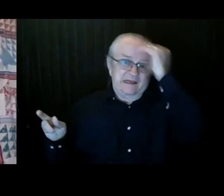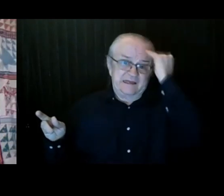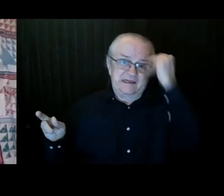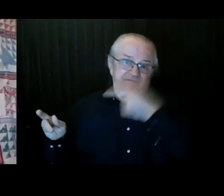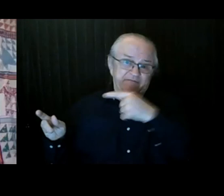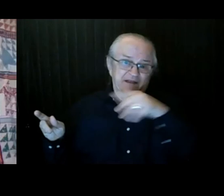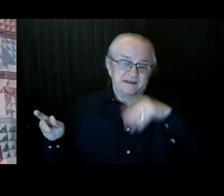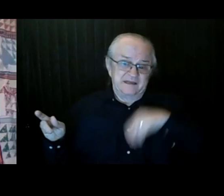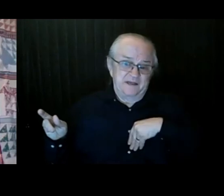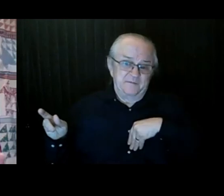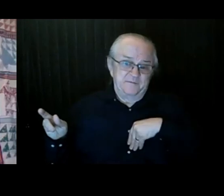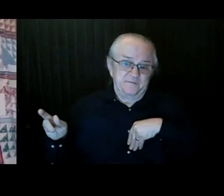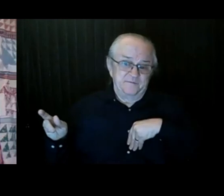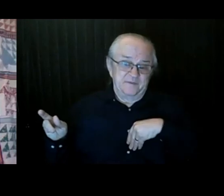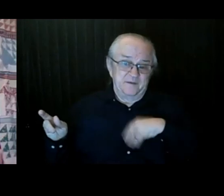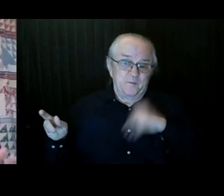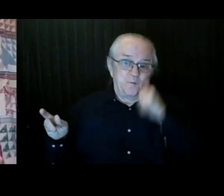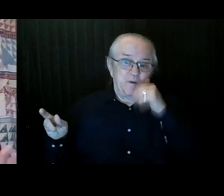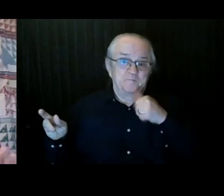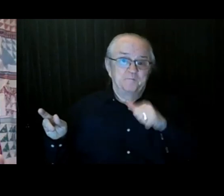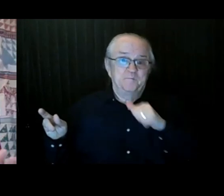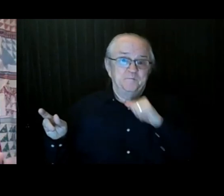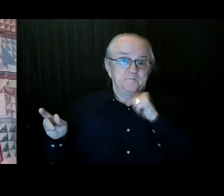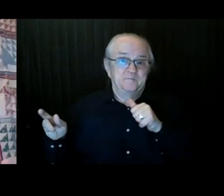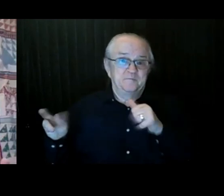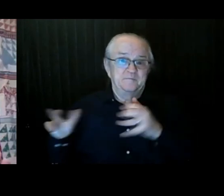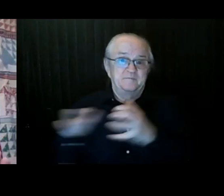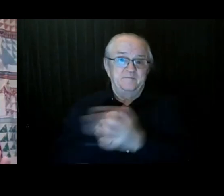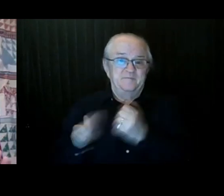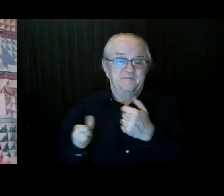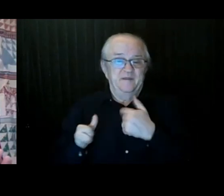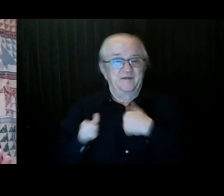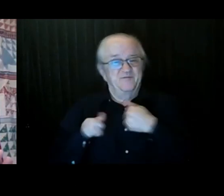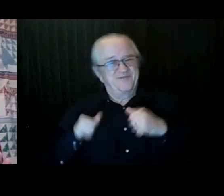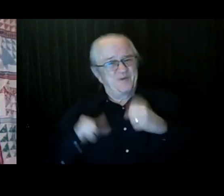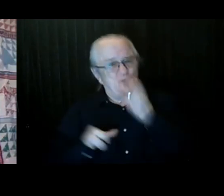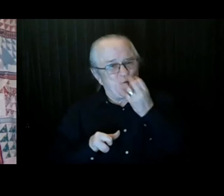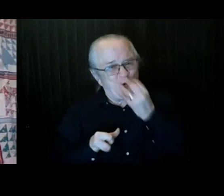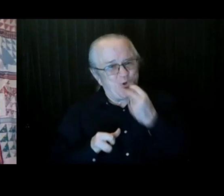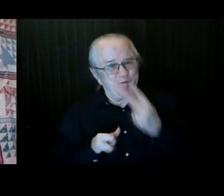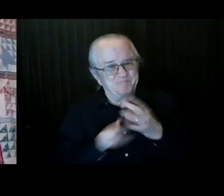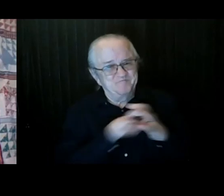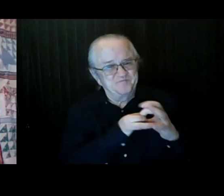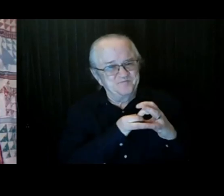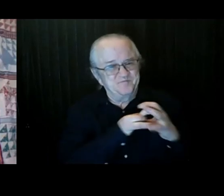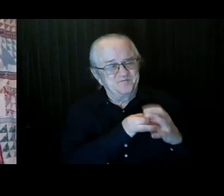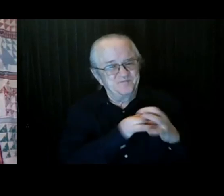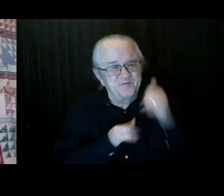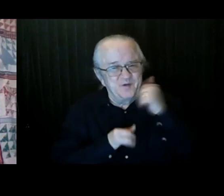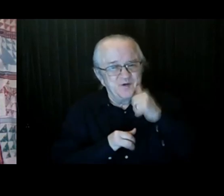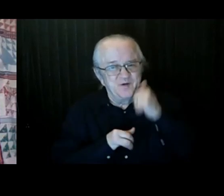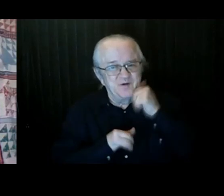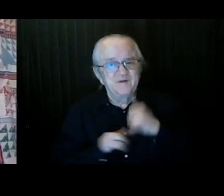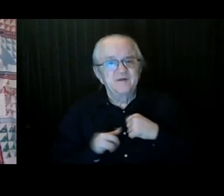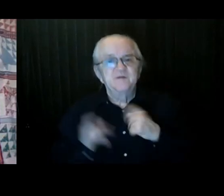can do that," trying not to sabotage where I was going with this. And I came in and I got a little